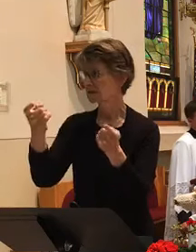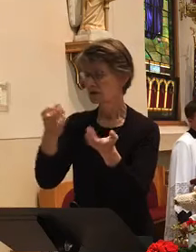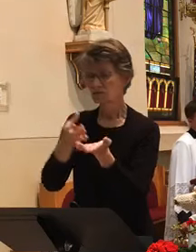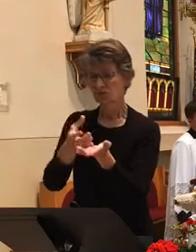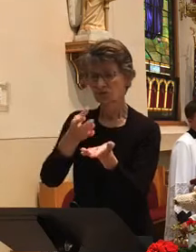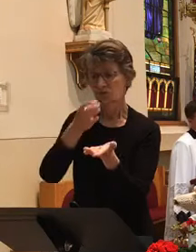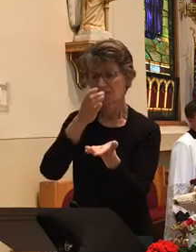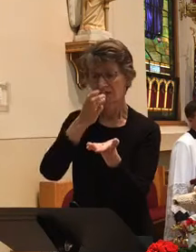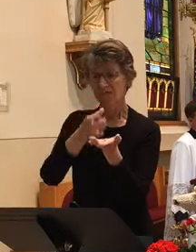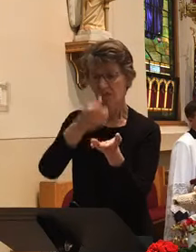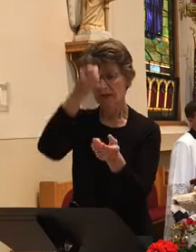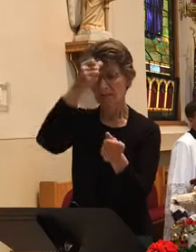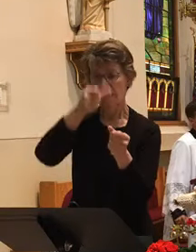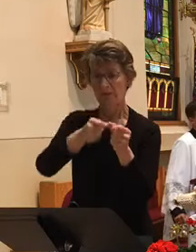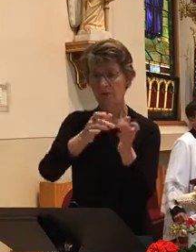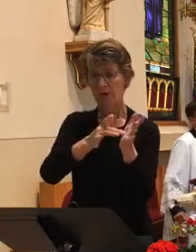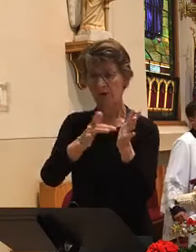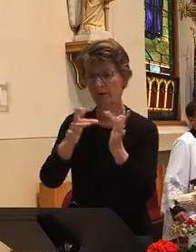in memory of me."